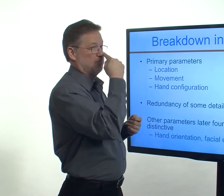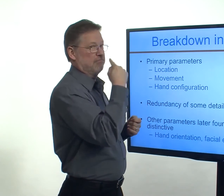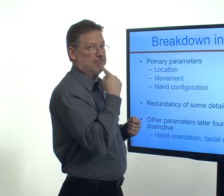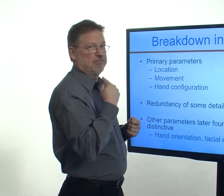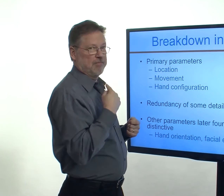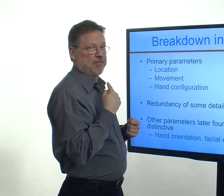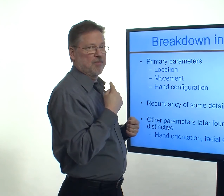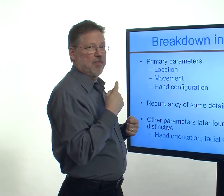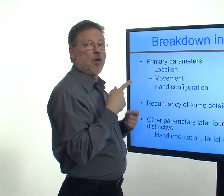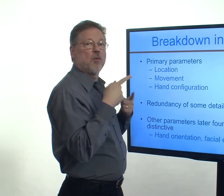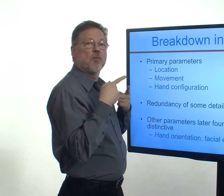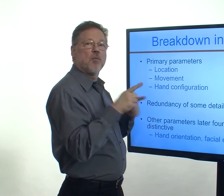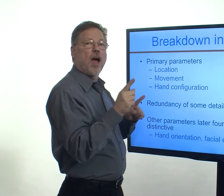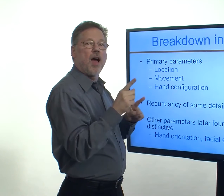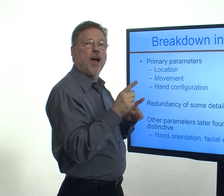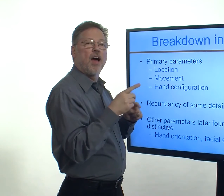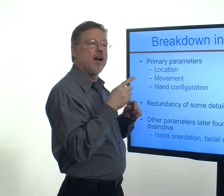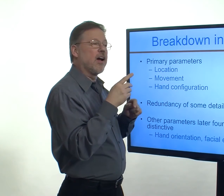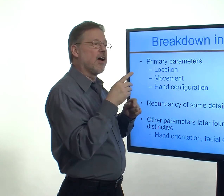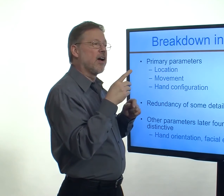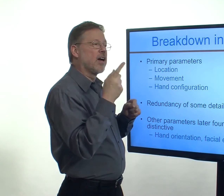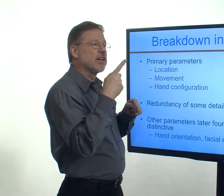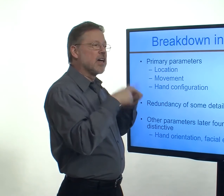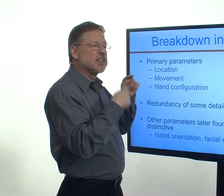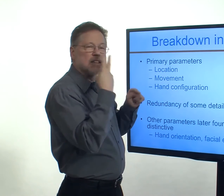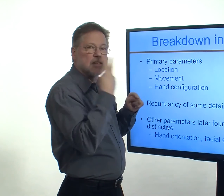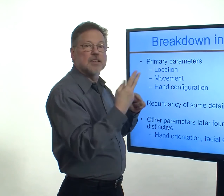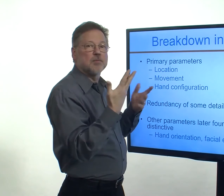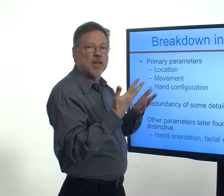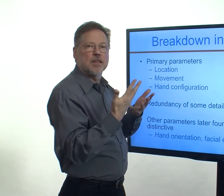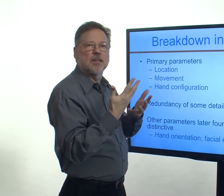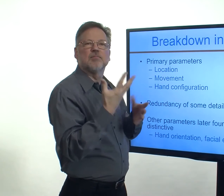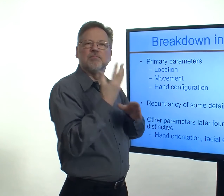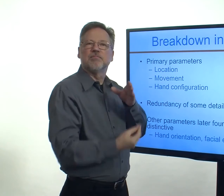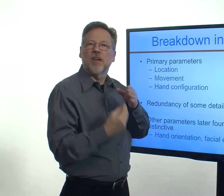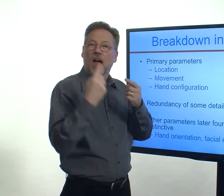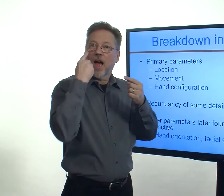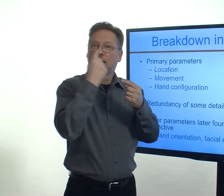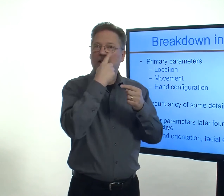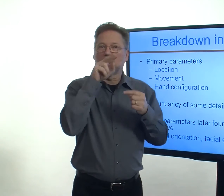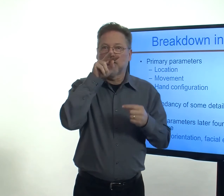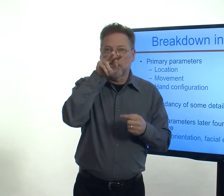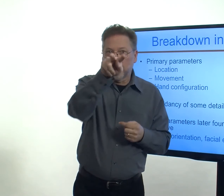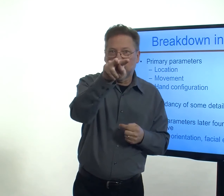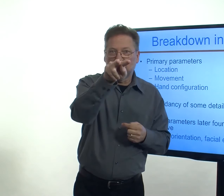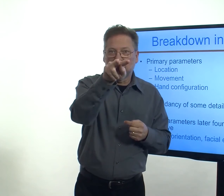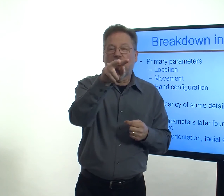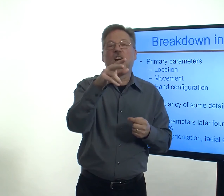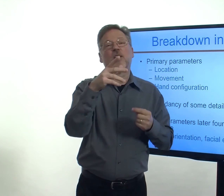person's face, only their profile. You couldn't see their eyes or their eye gaze.